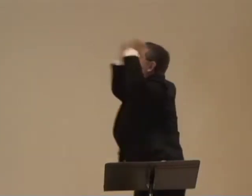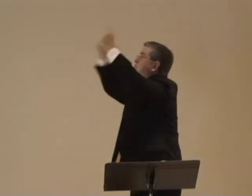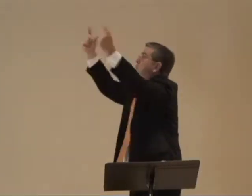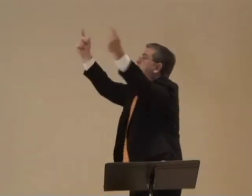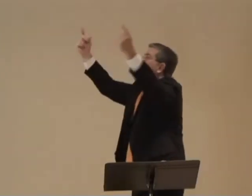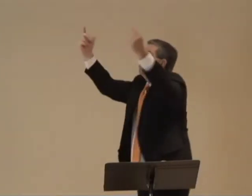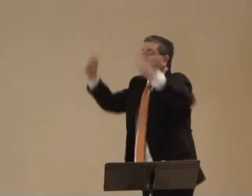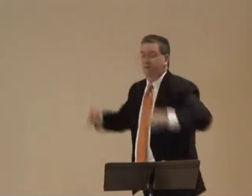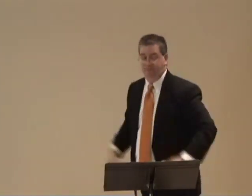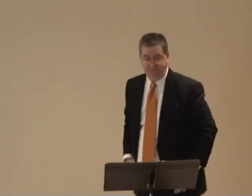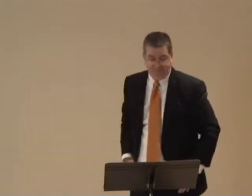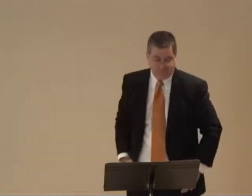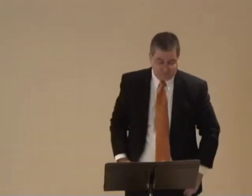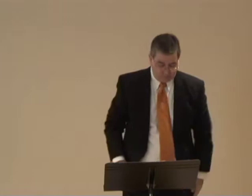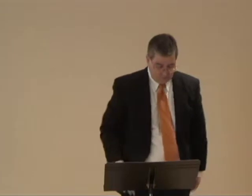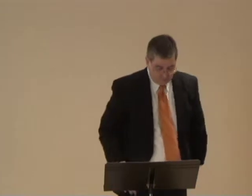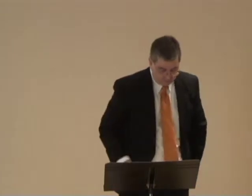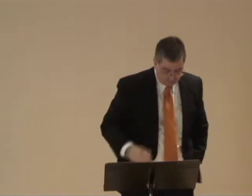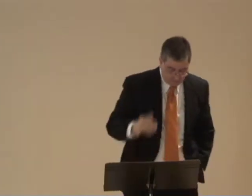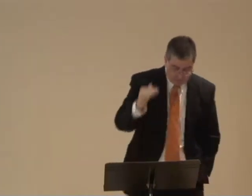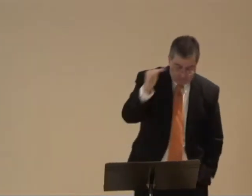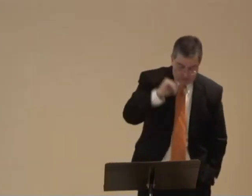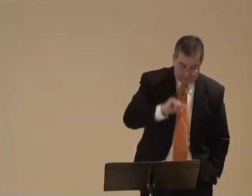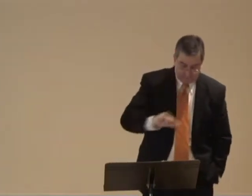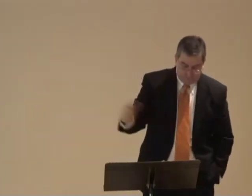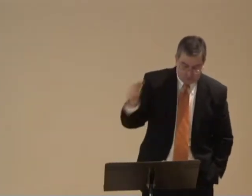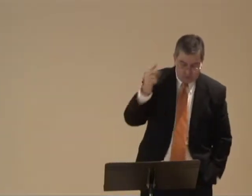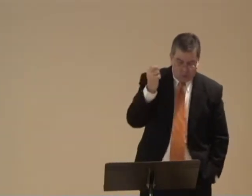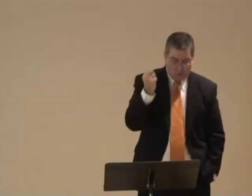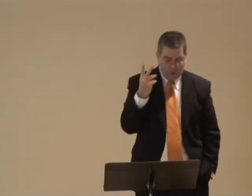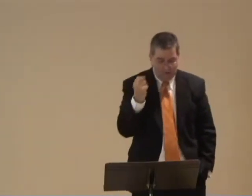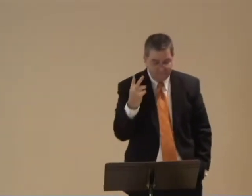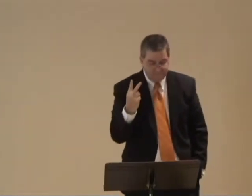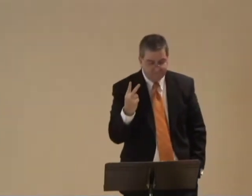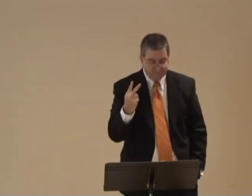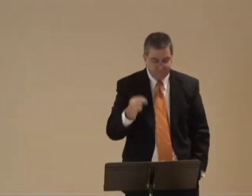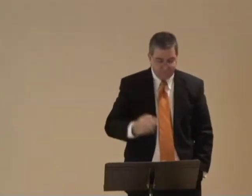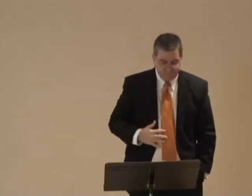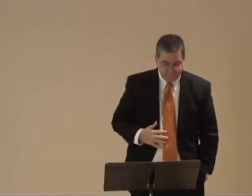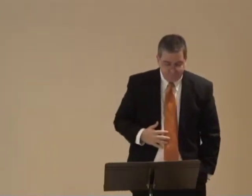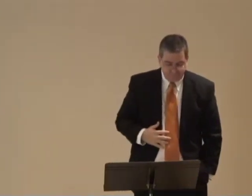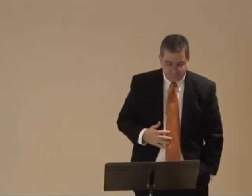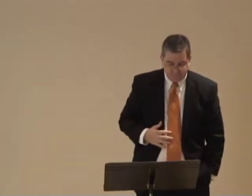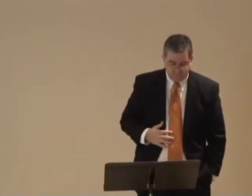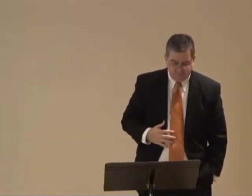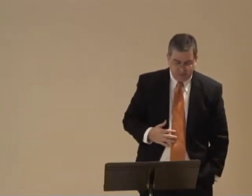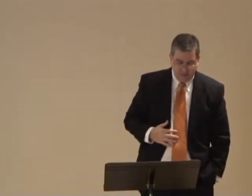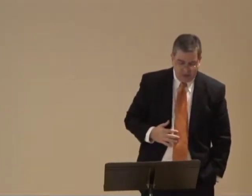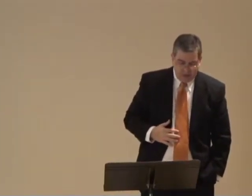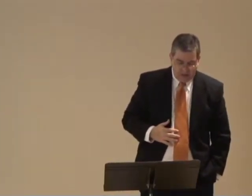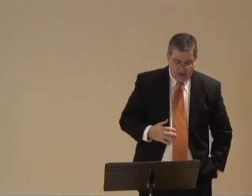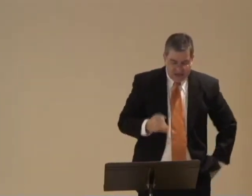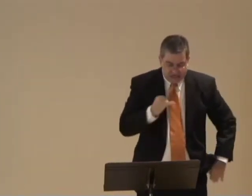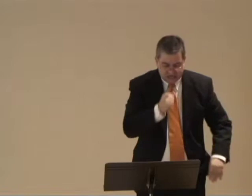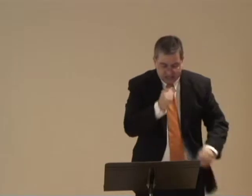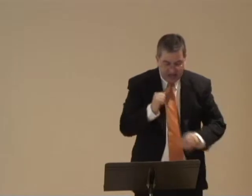the Israelite people in this story, they got all in a panic and they didn't know what to do. So let's look at verse 12